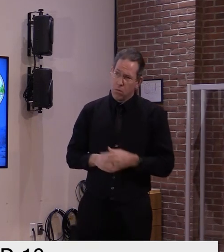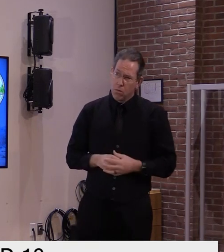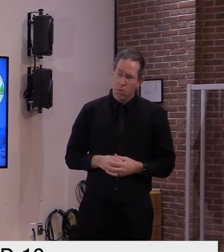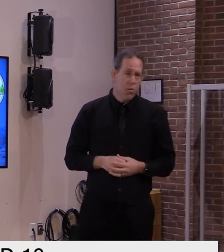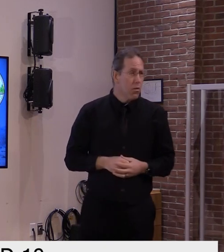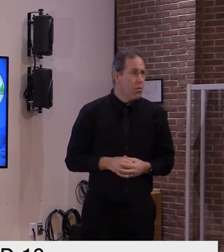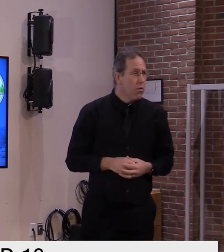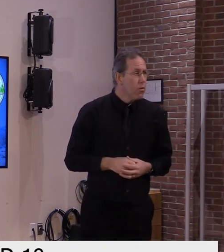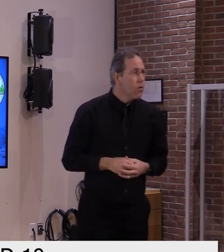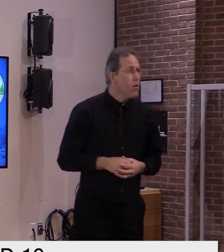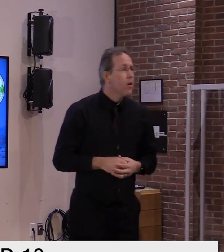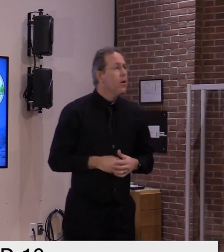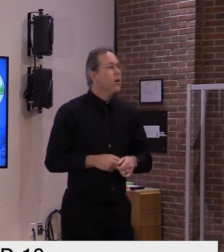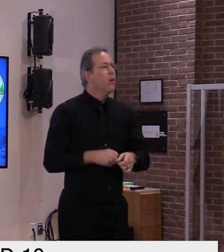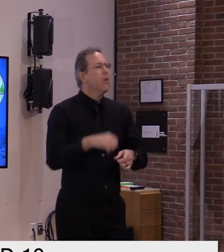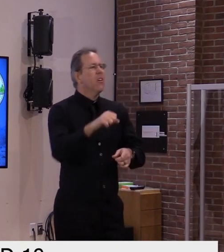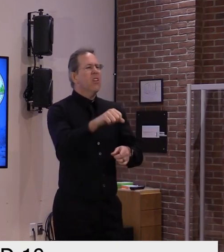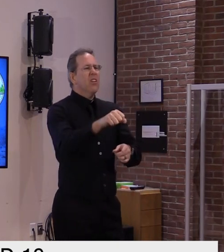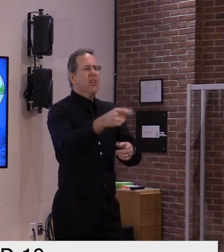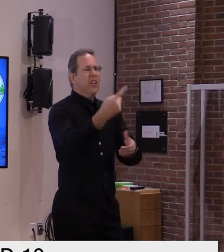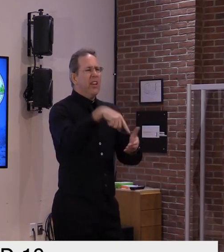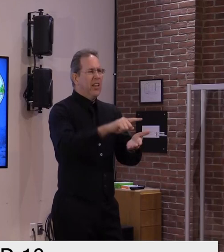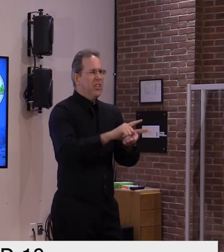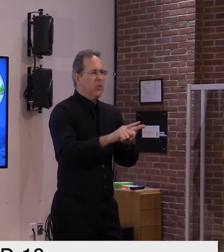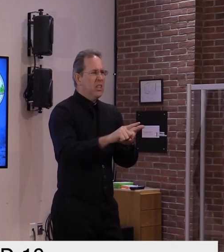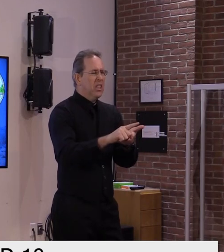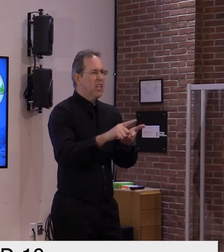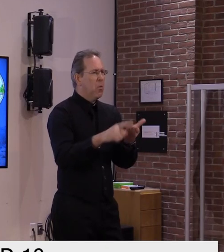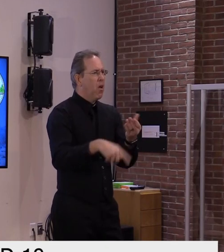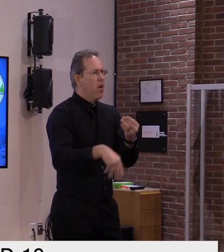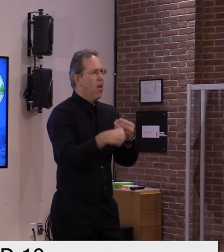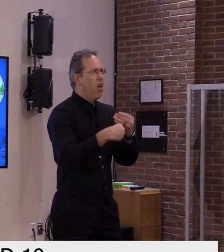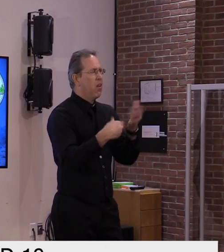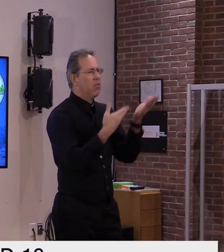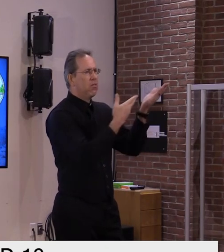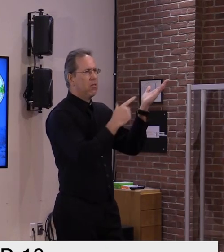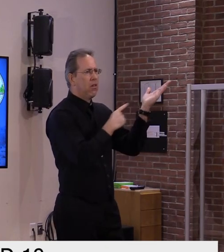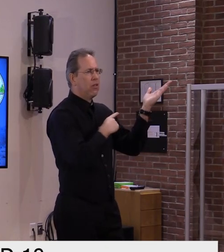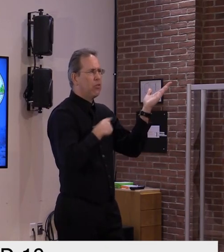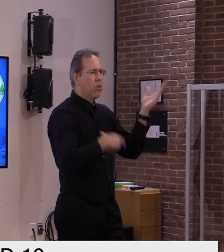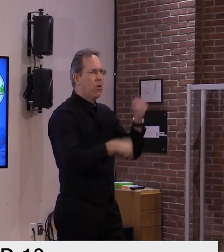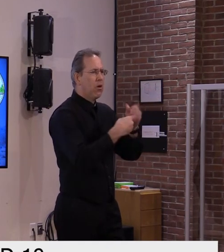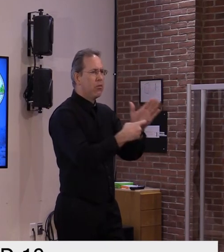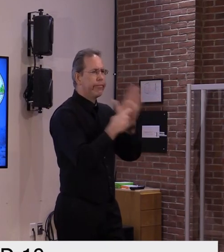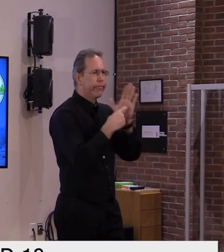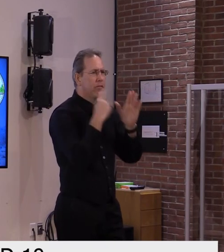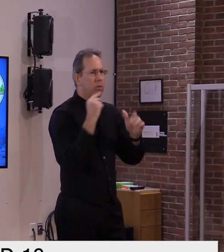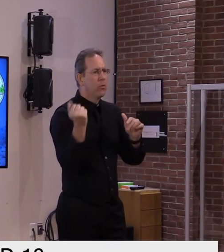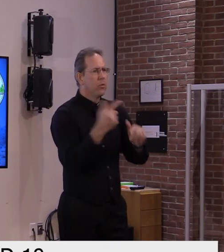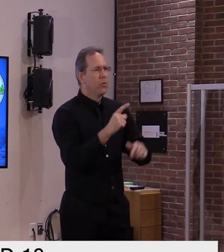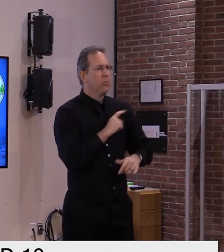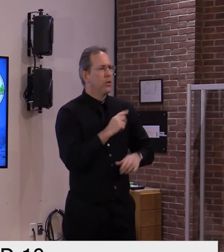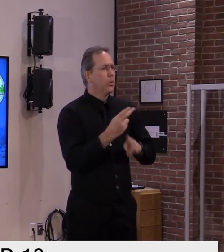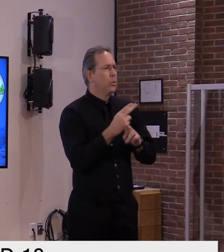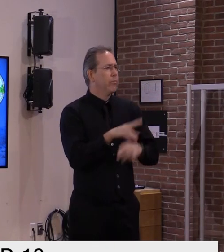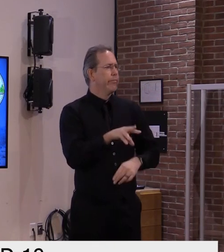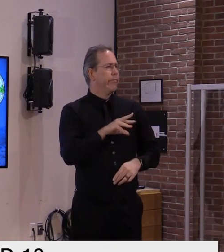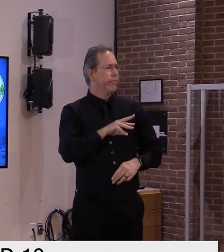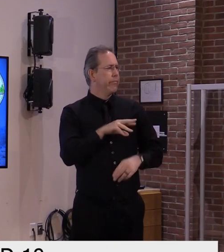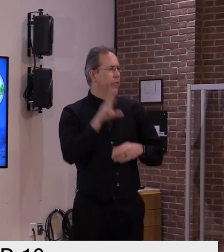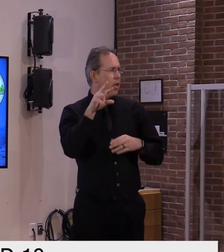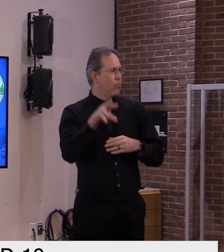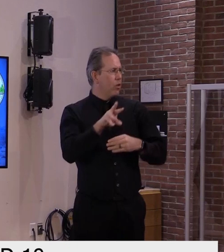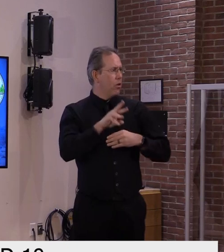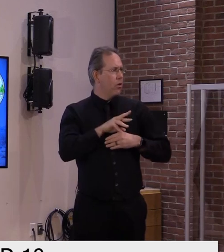we're contemplating. We'd like to see body cams on all law enforcement in Vermont. As far as riot gear, I'm not sure